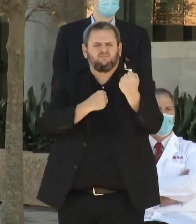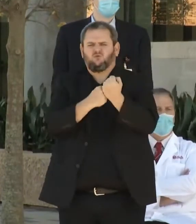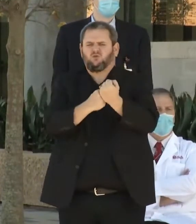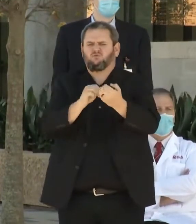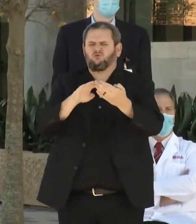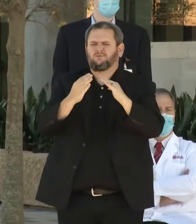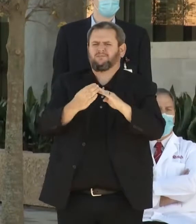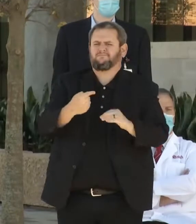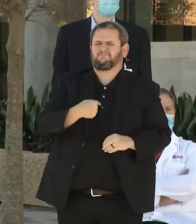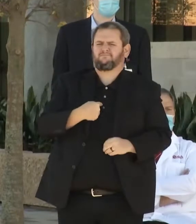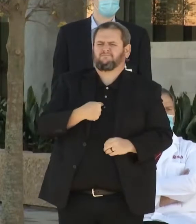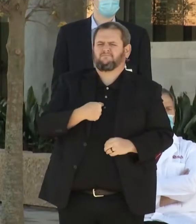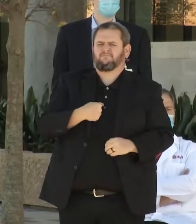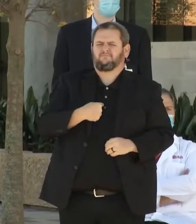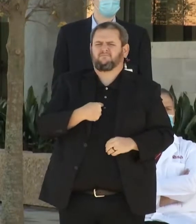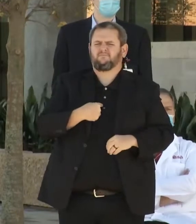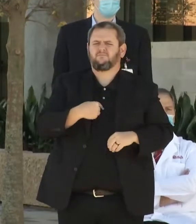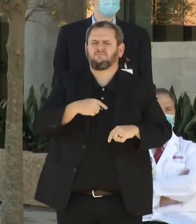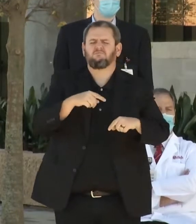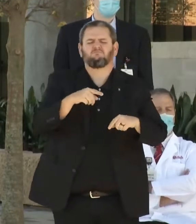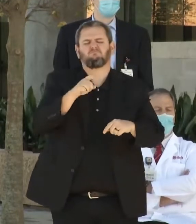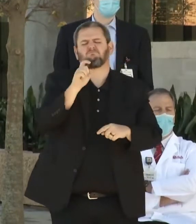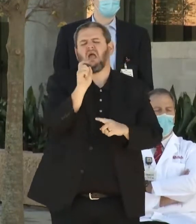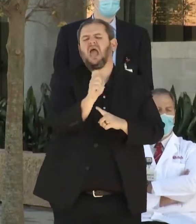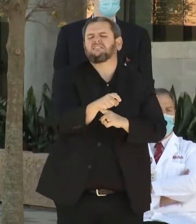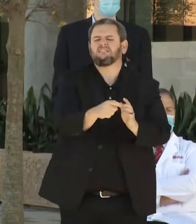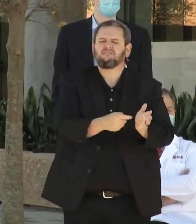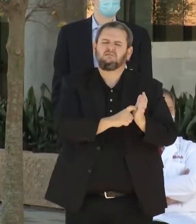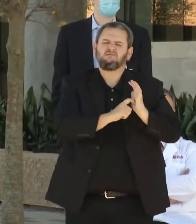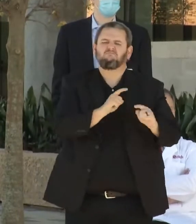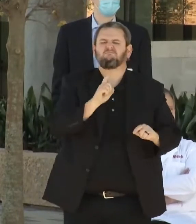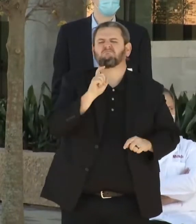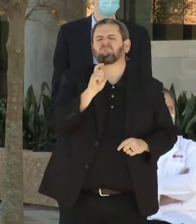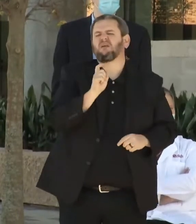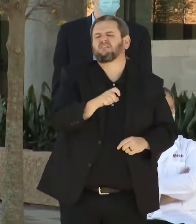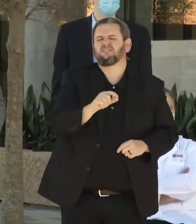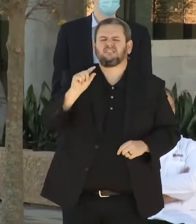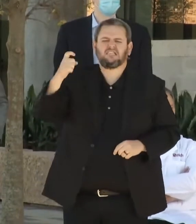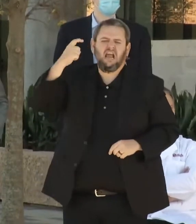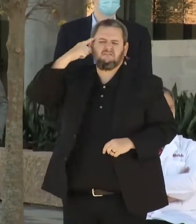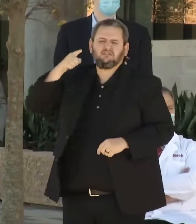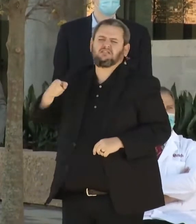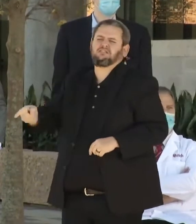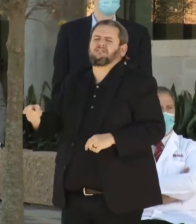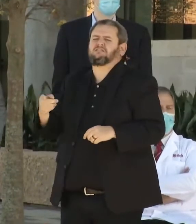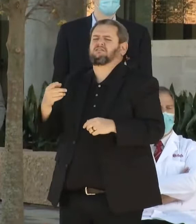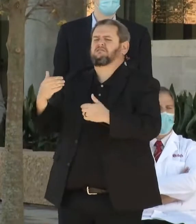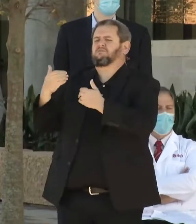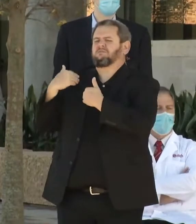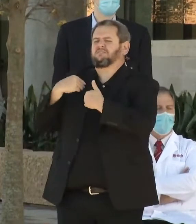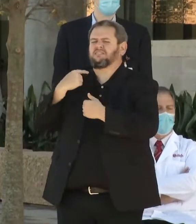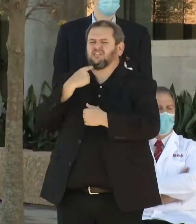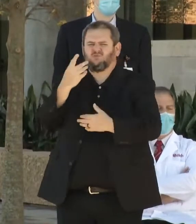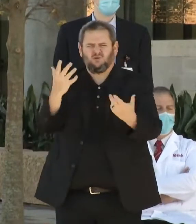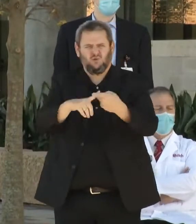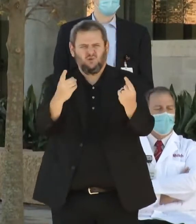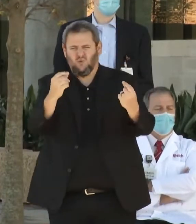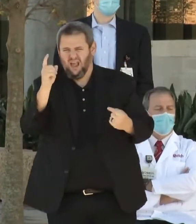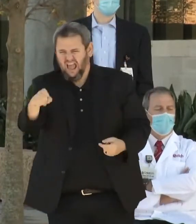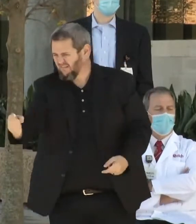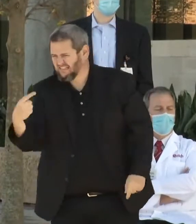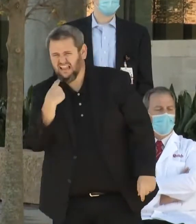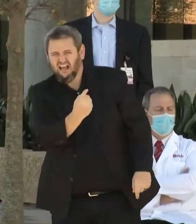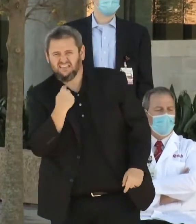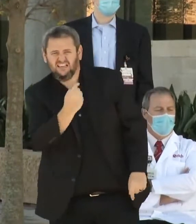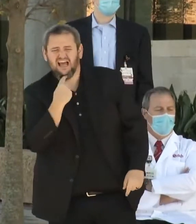The governor nor the government should have to tell us to do the right thing. We know better now, so we need to